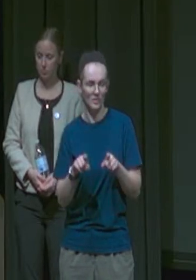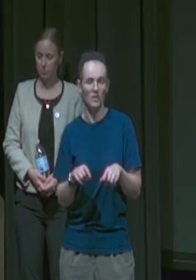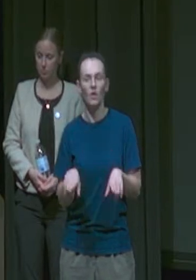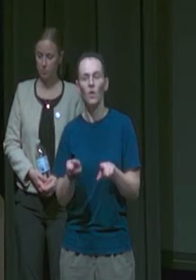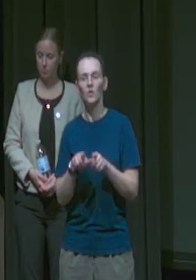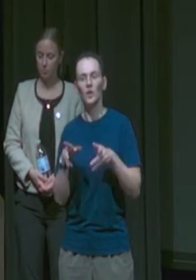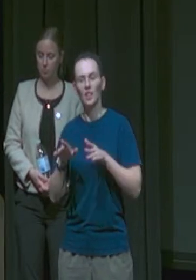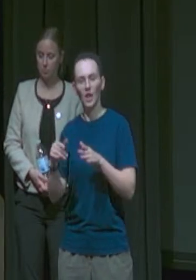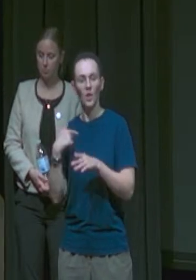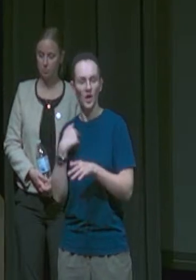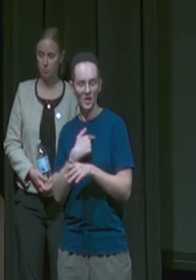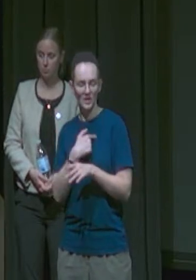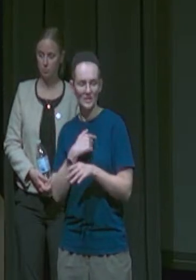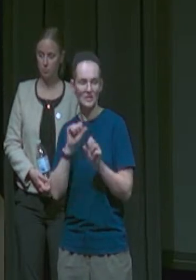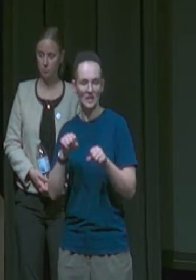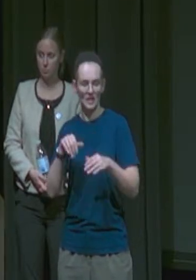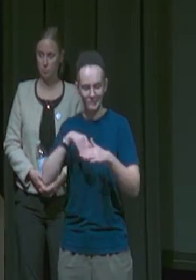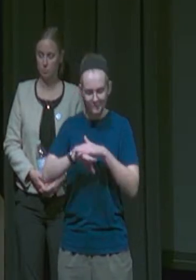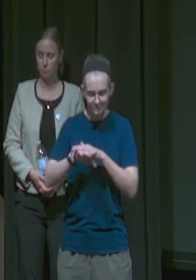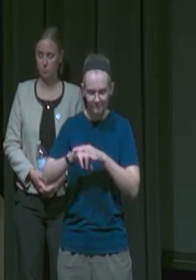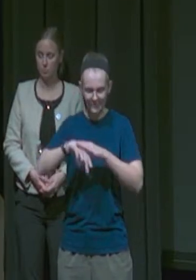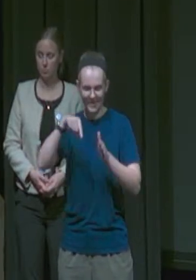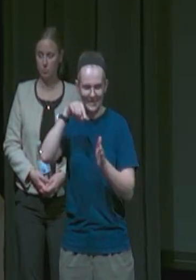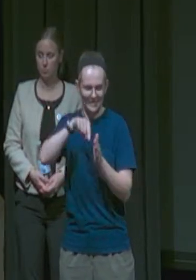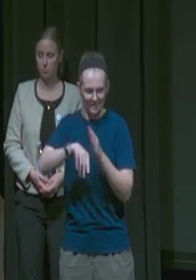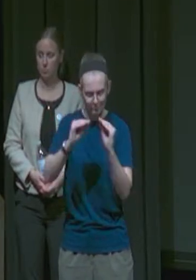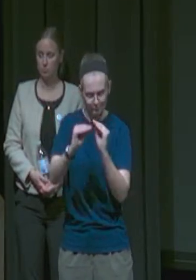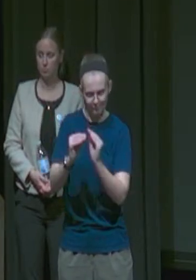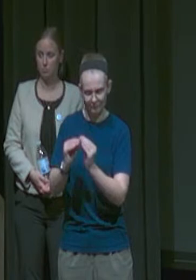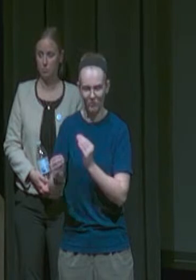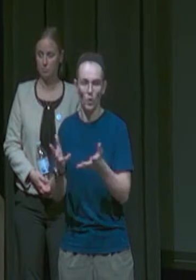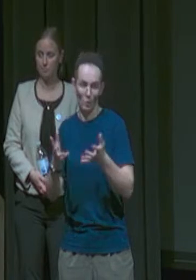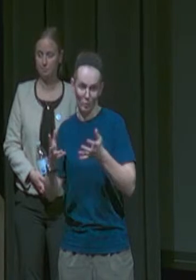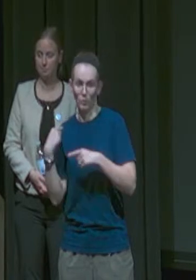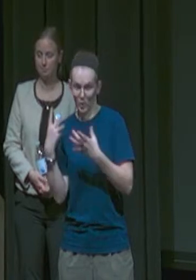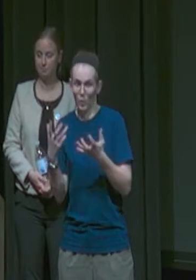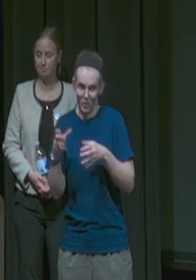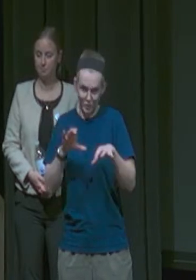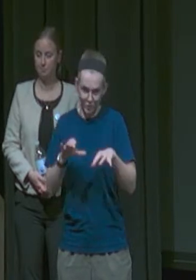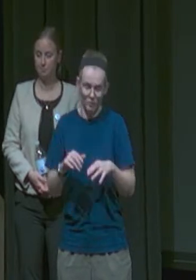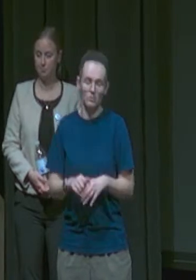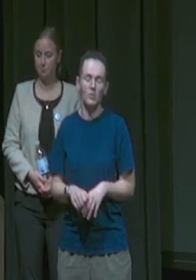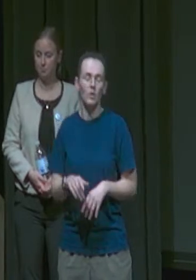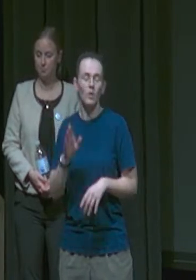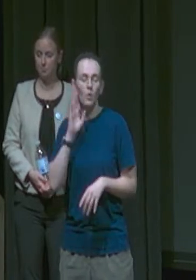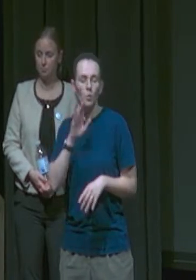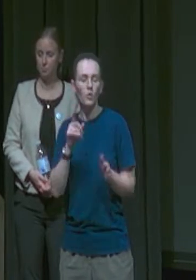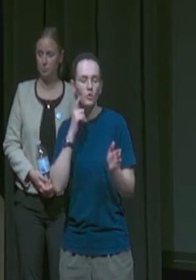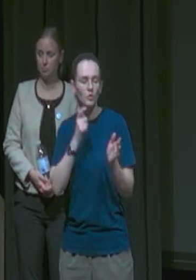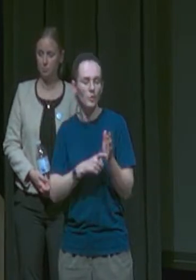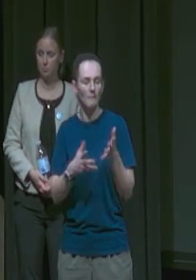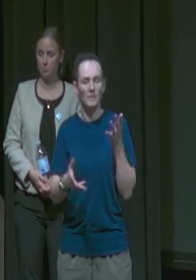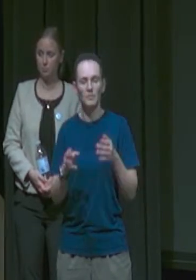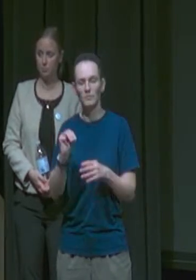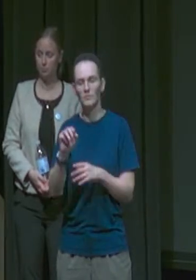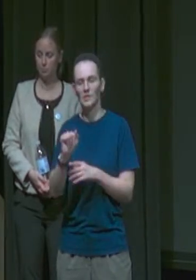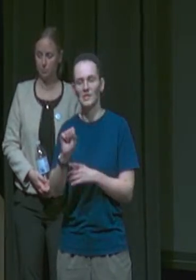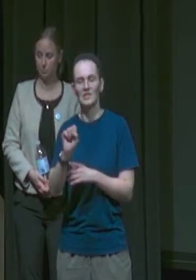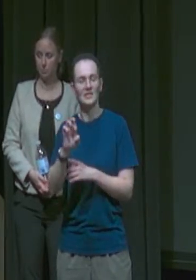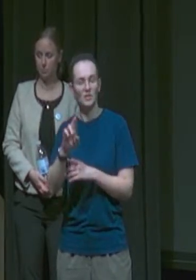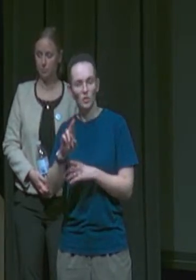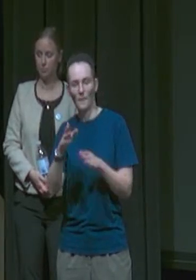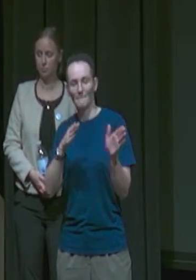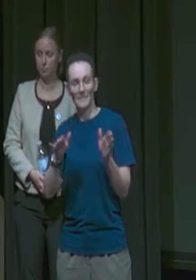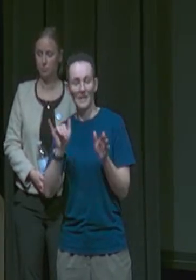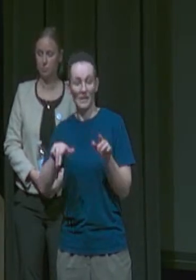allows us to get in and do deep maintenance that we've wanted to do. We will also be looking at maybe master planning that park as well to